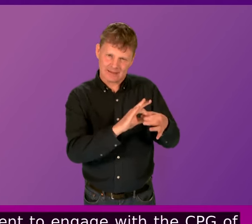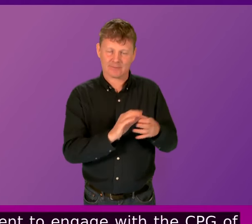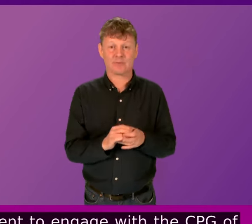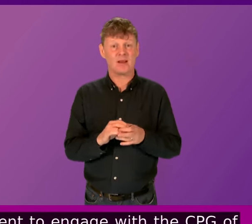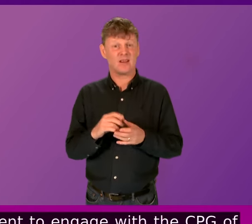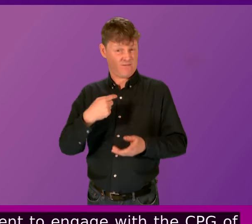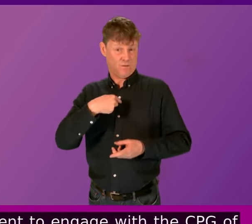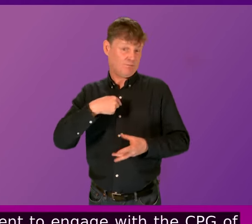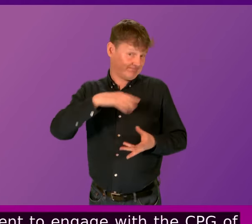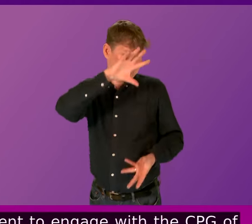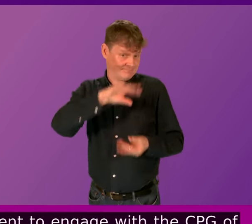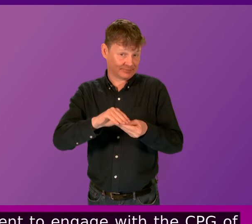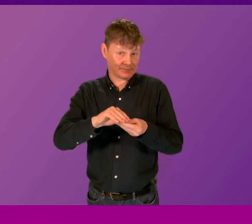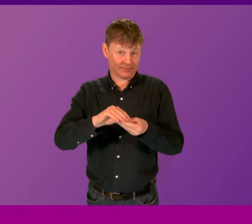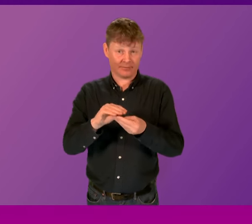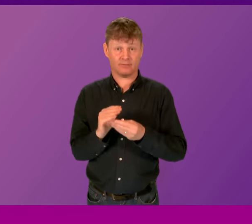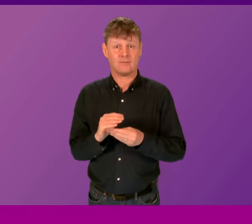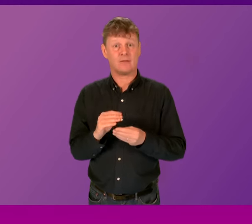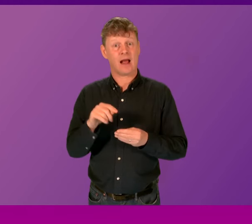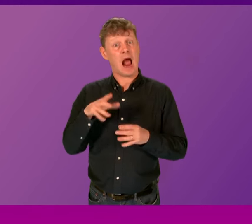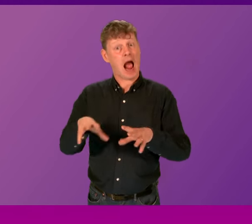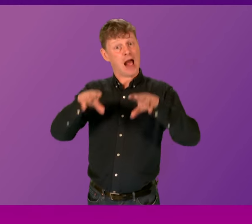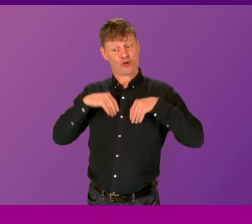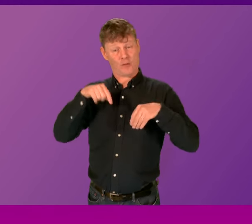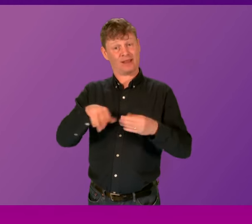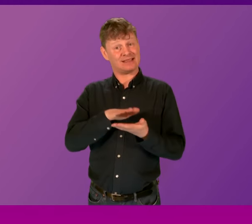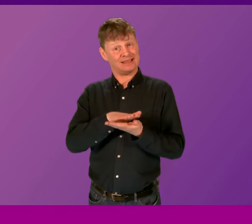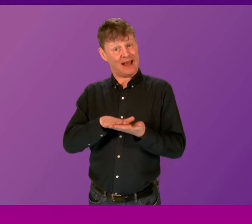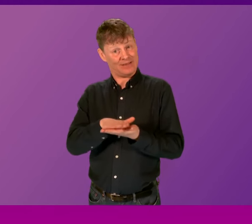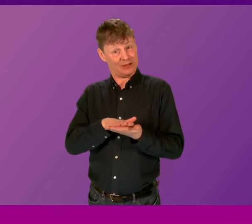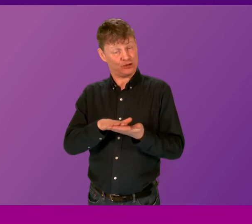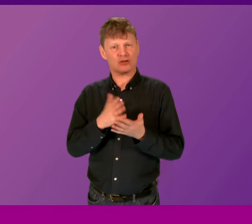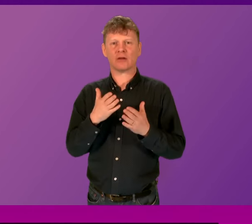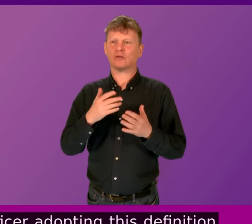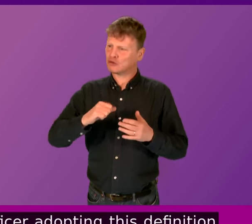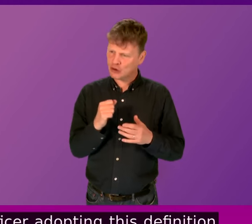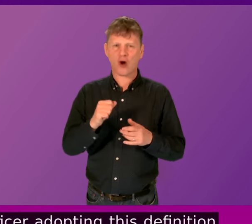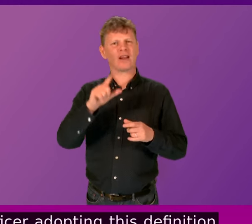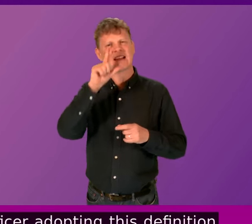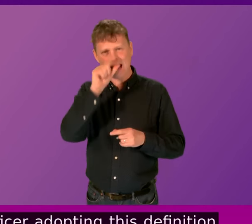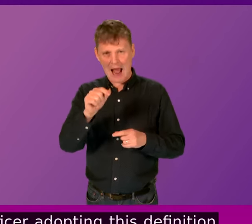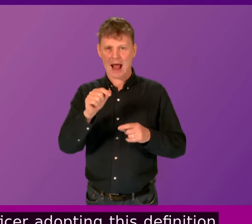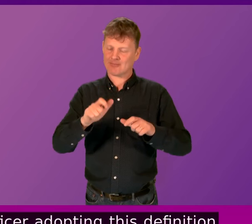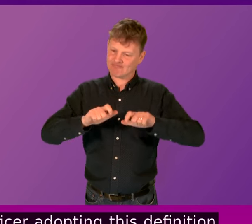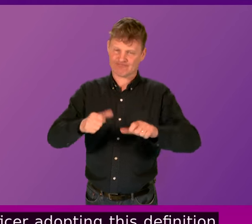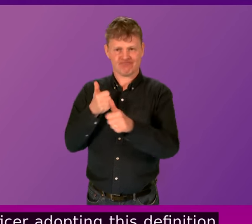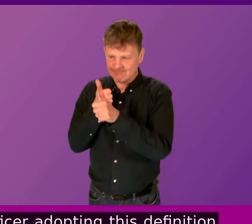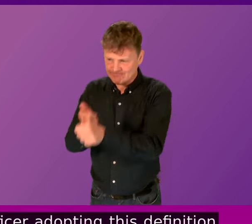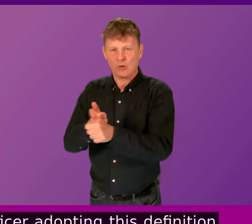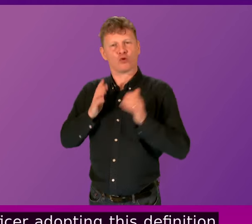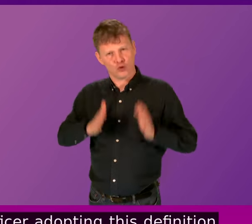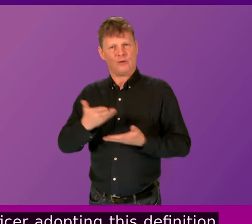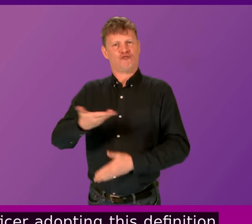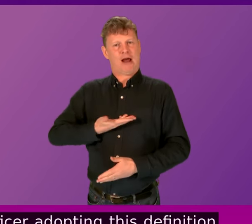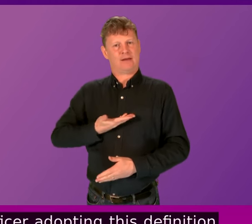conclusion, Presiding Officer, adopting this definition will enable Scotland to uphold and enshrine the human rights of people living with dual